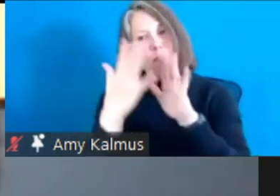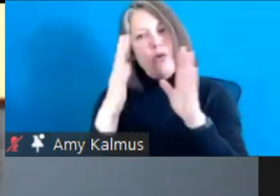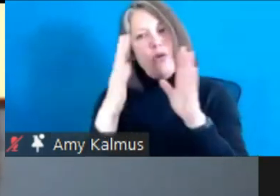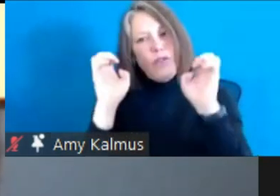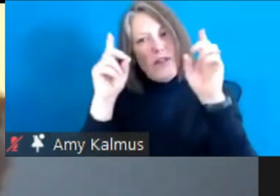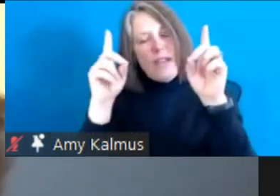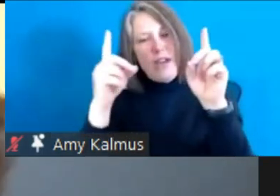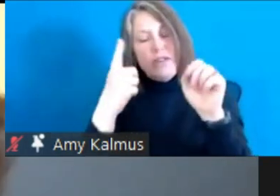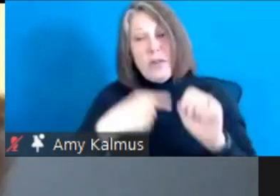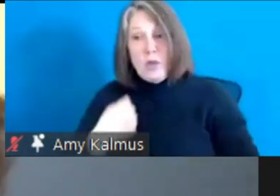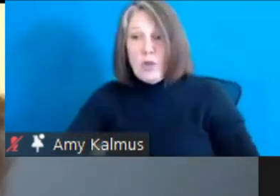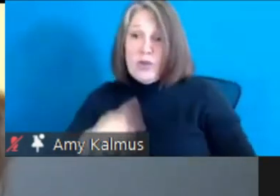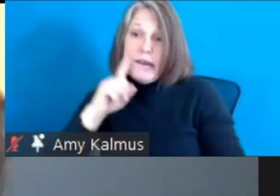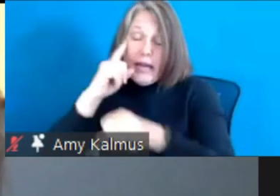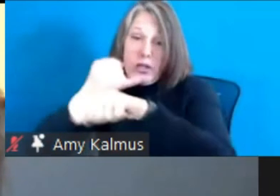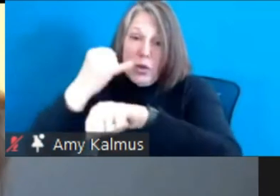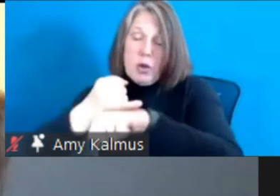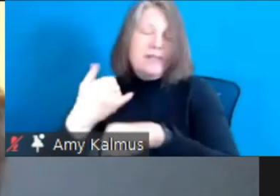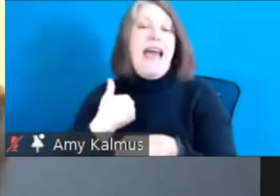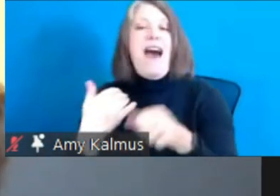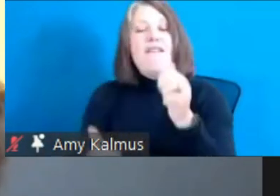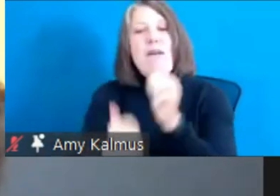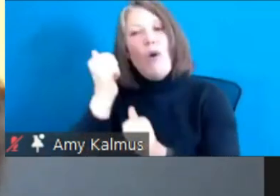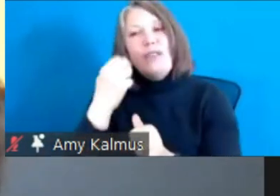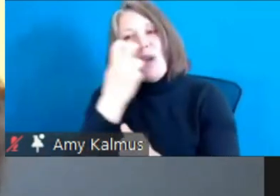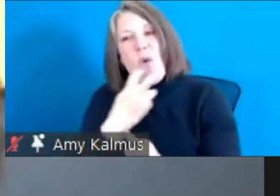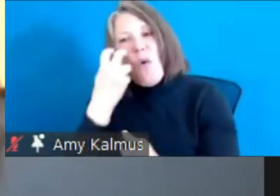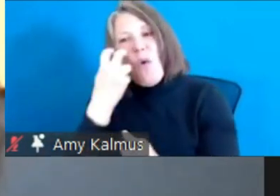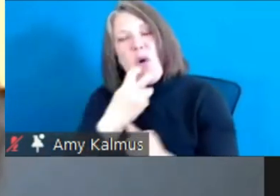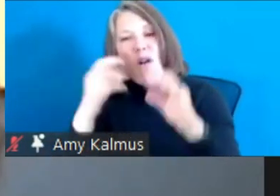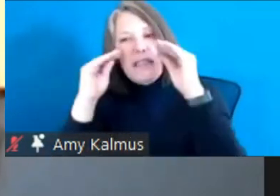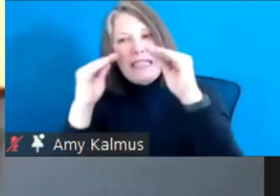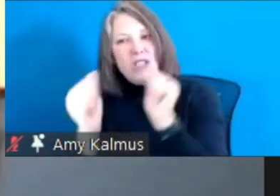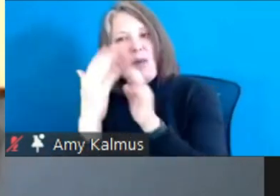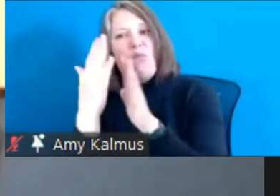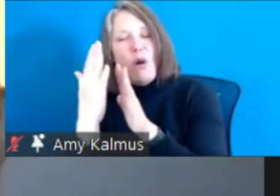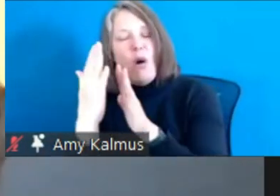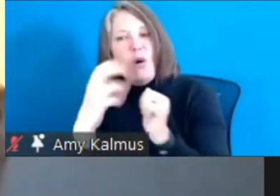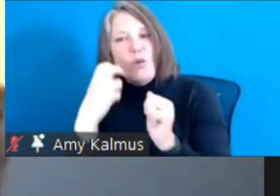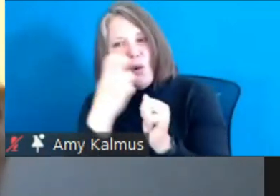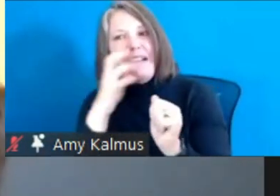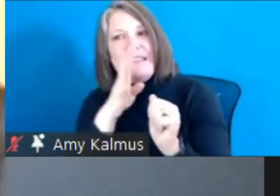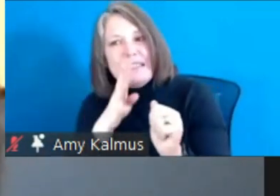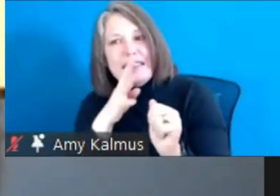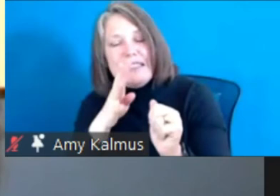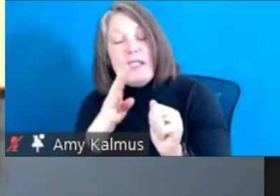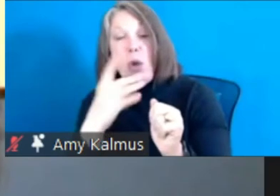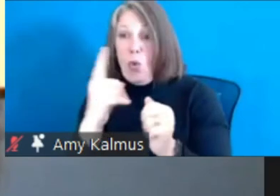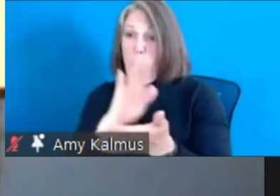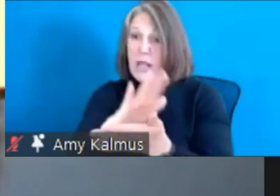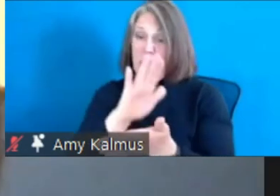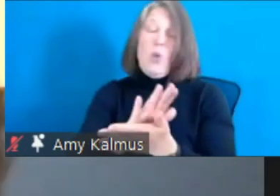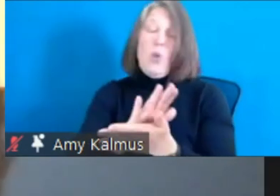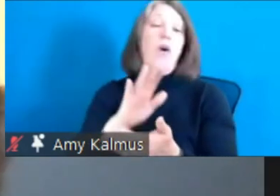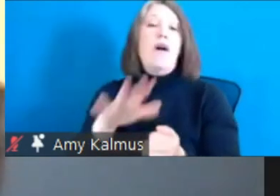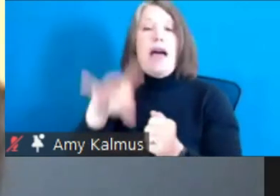China, schools for the deaf have mostly an oral teaching approach. There was one school that I found with the